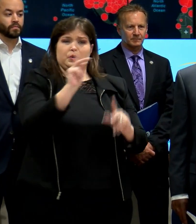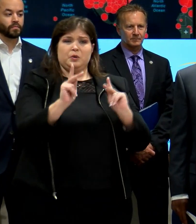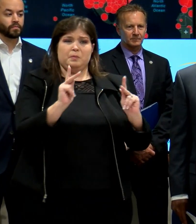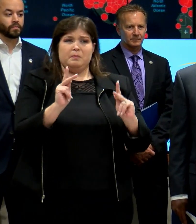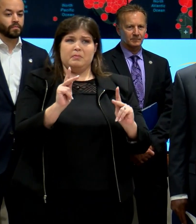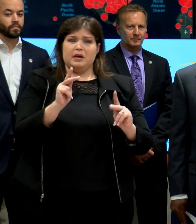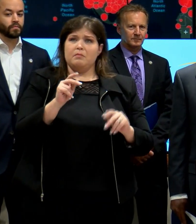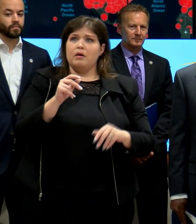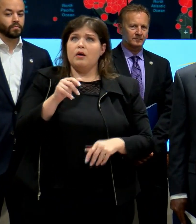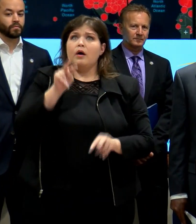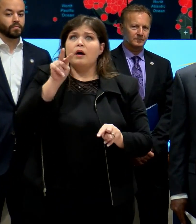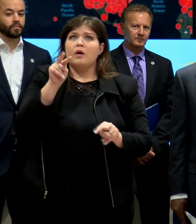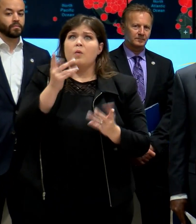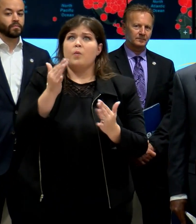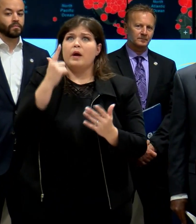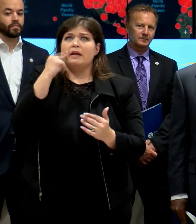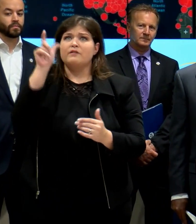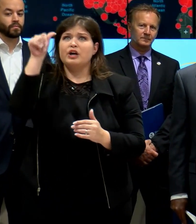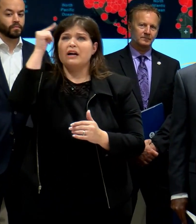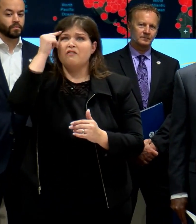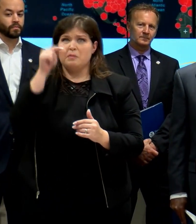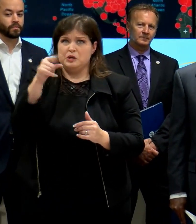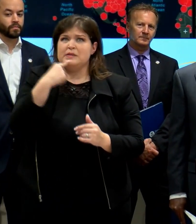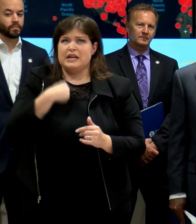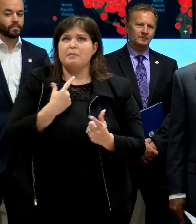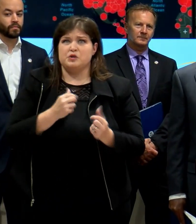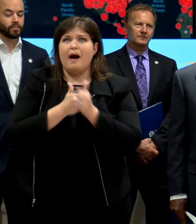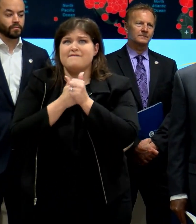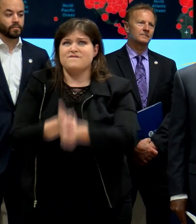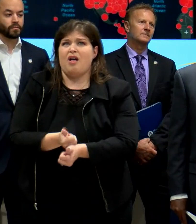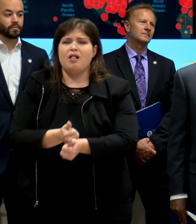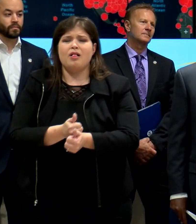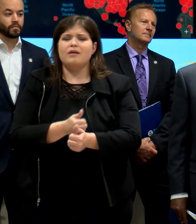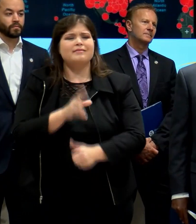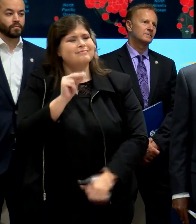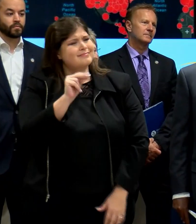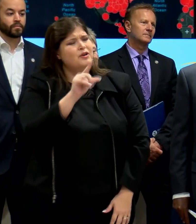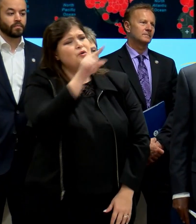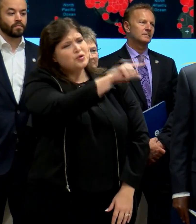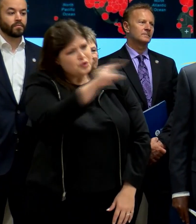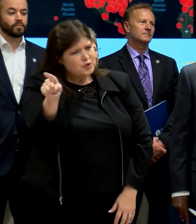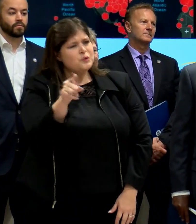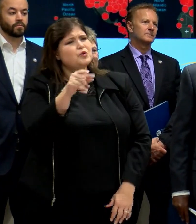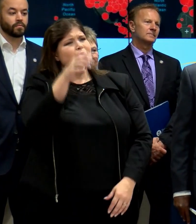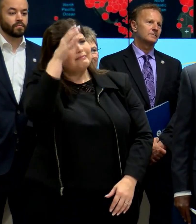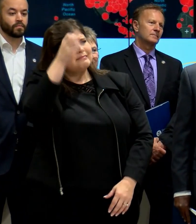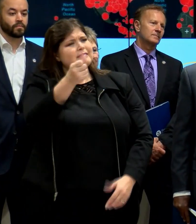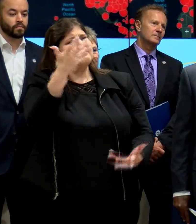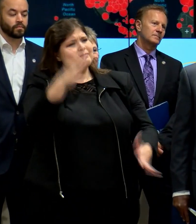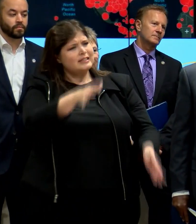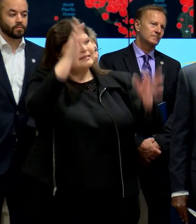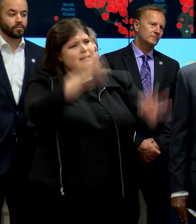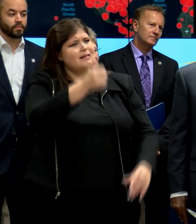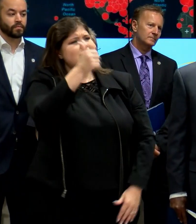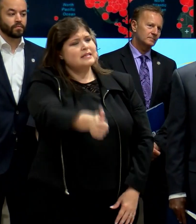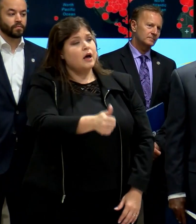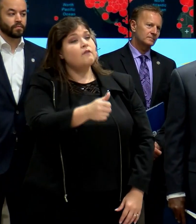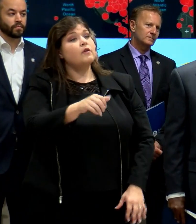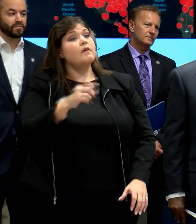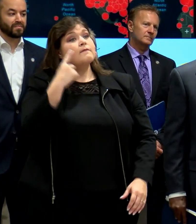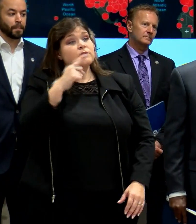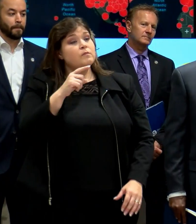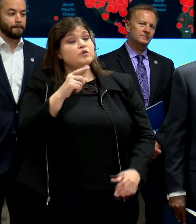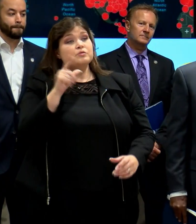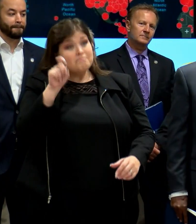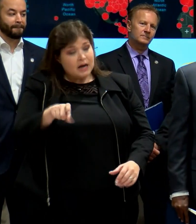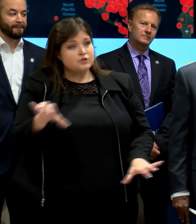on every single thing before they do what's right. Government shouldn't have to tell you what to do. And a lot of people are looking